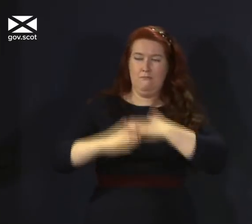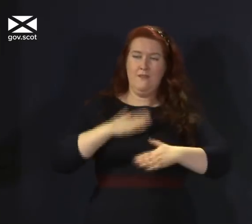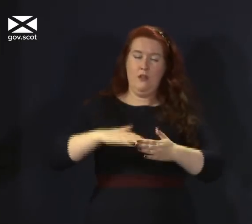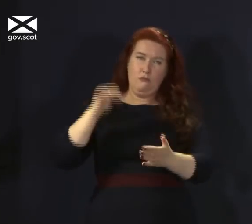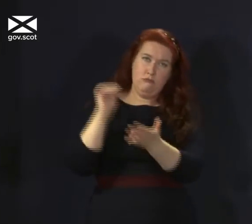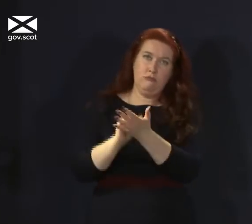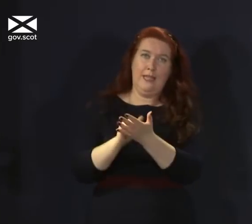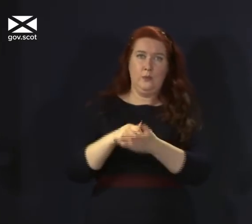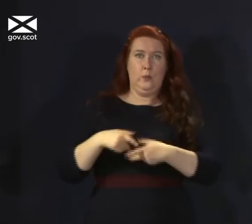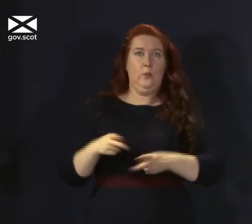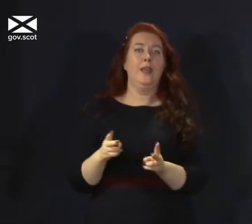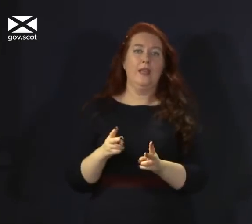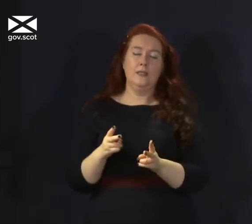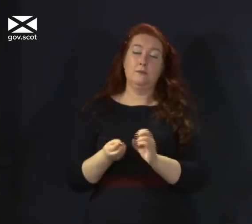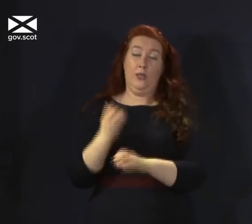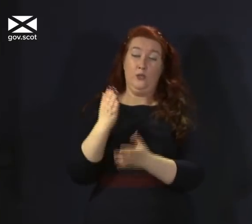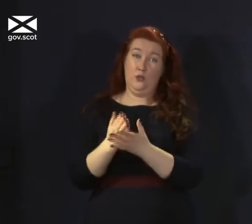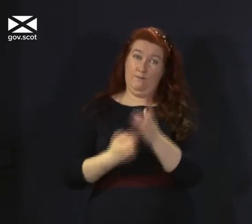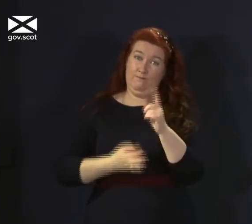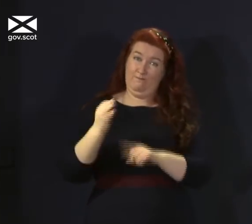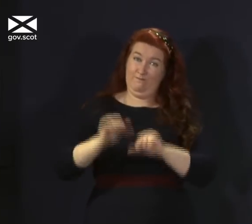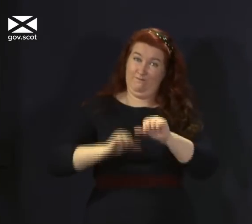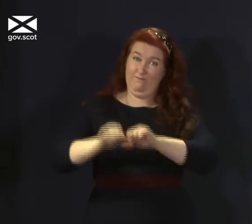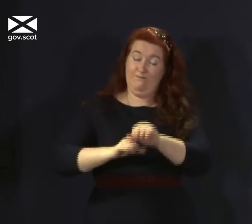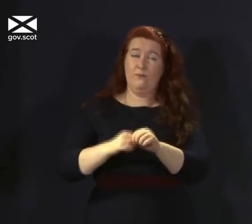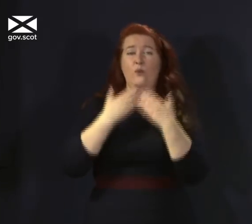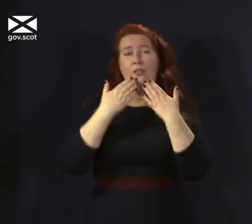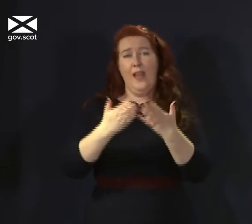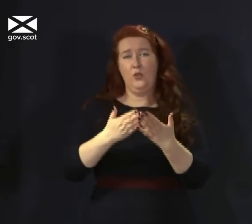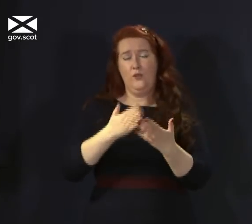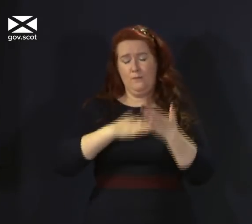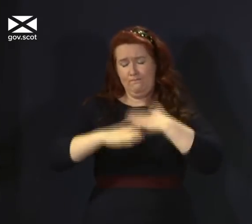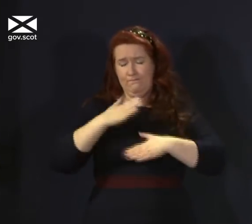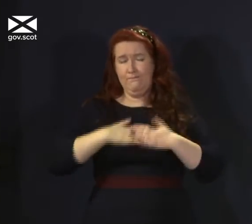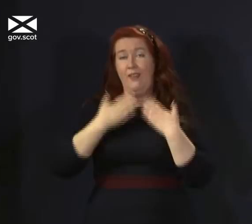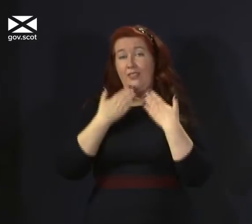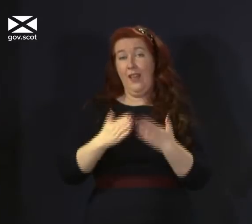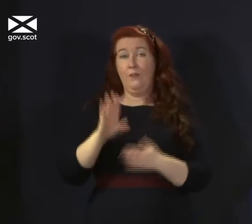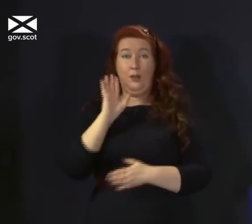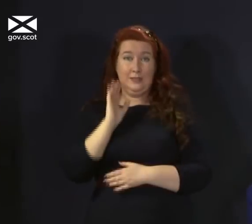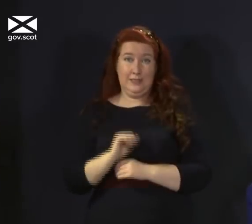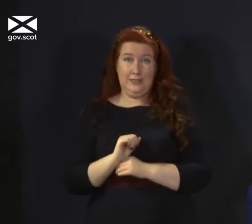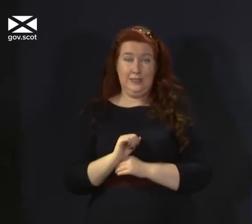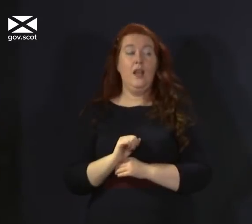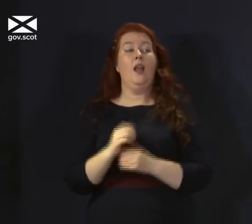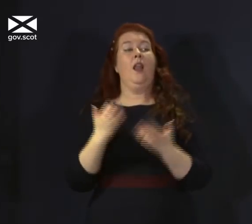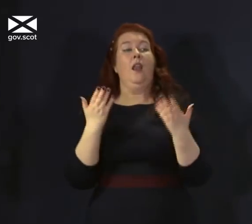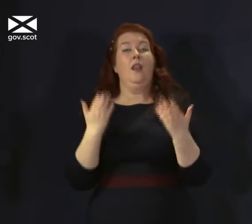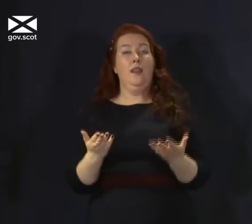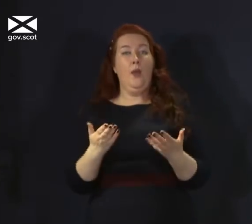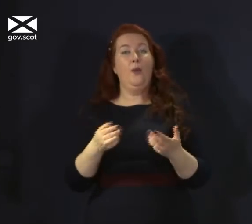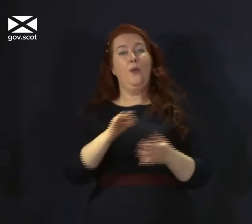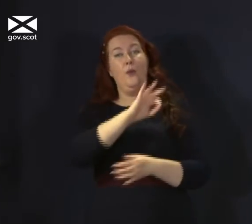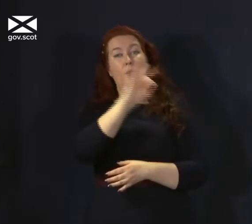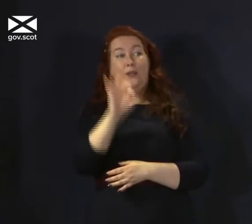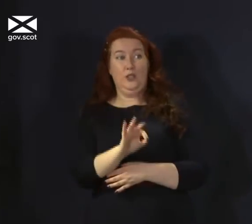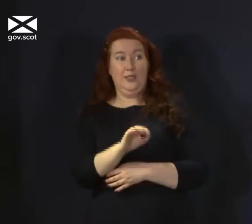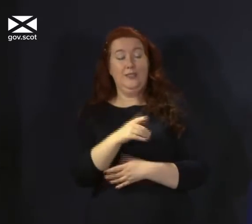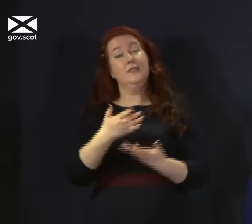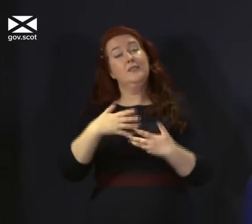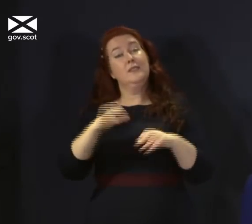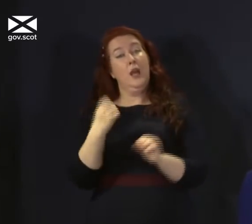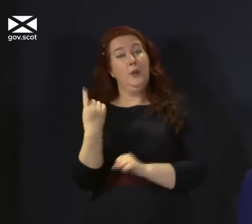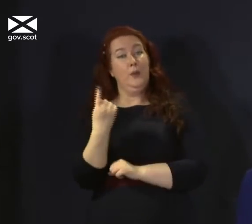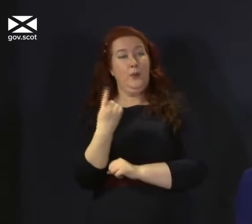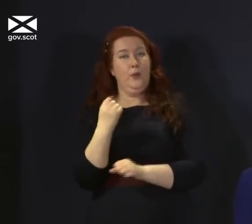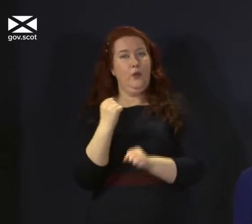in this positive forward direction. So thank you for bearing with me. Thank you for listening. And I'll now move on at long last to questions, starting